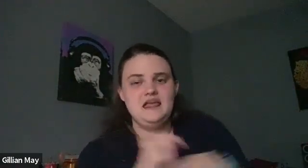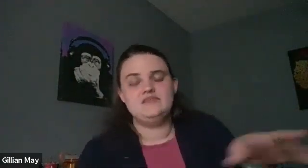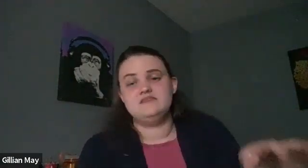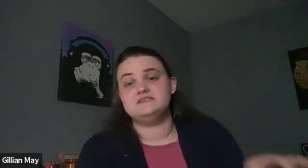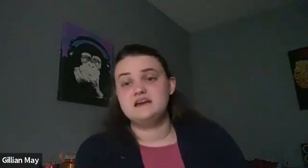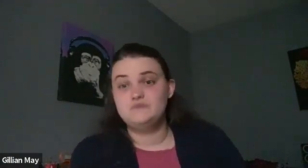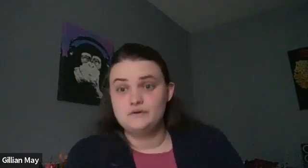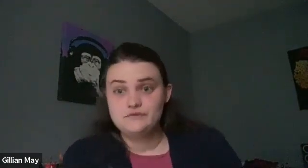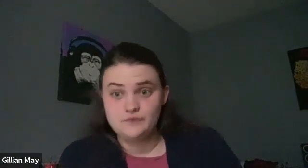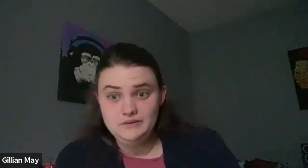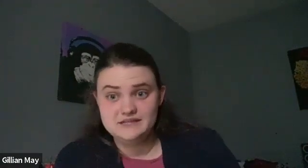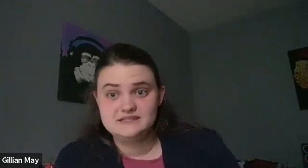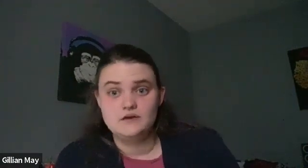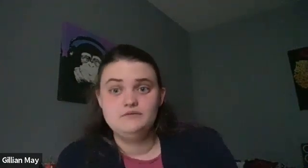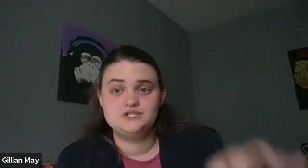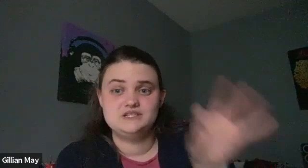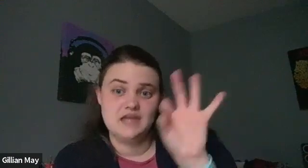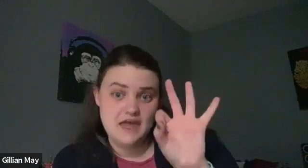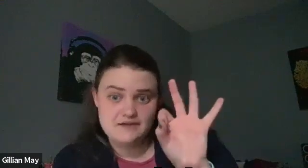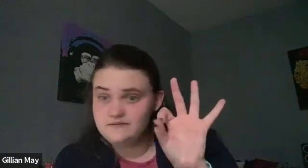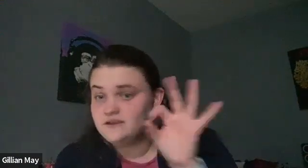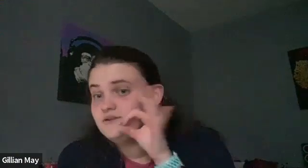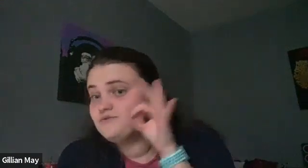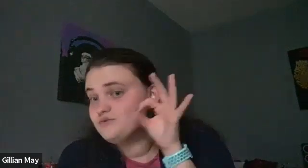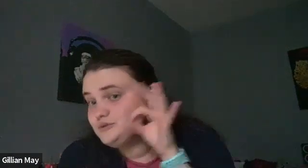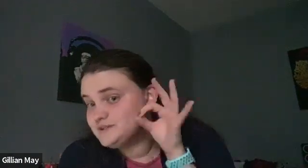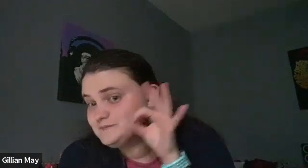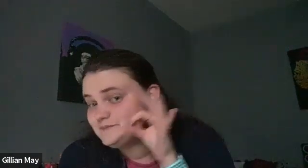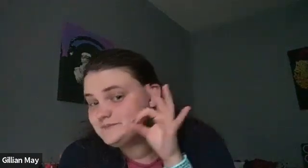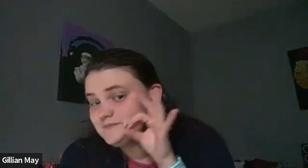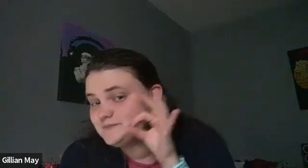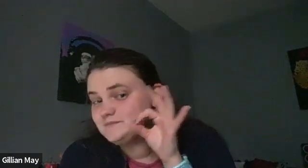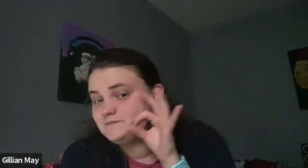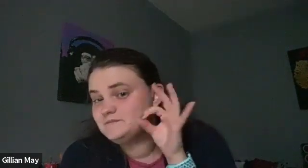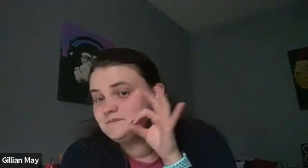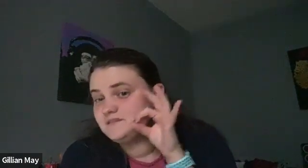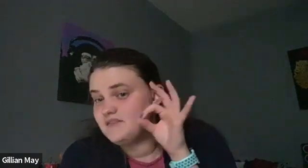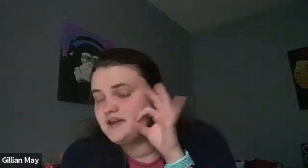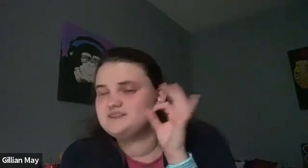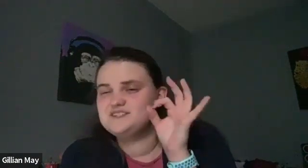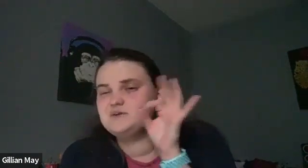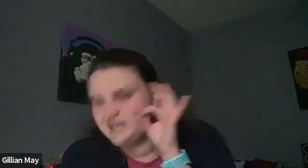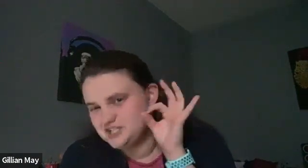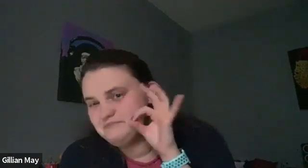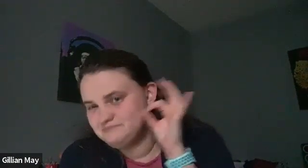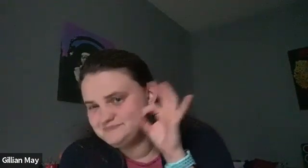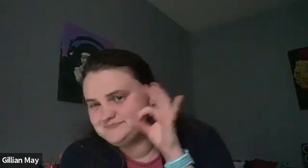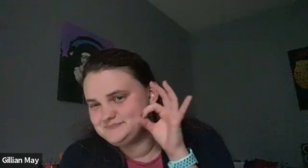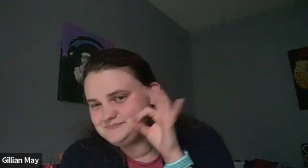And then the sign for fruit itself, which is the F, fruit. And then also ketchup.